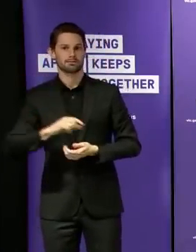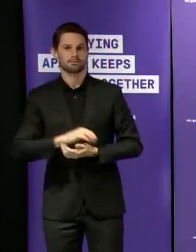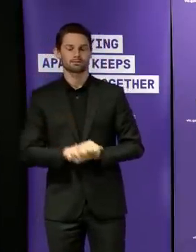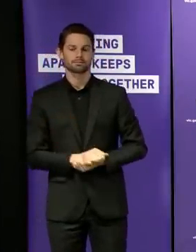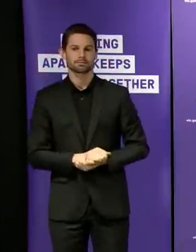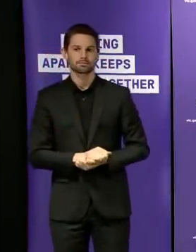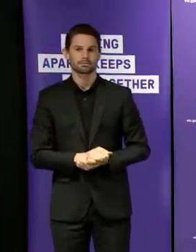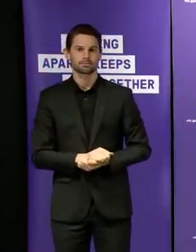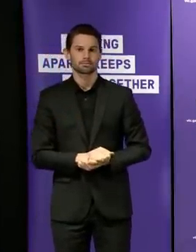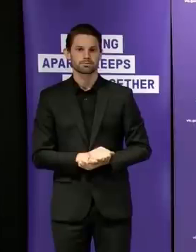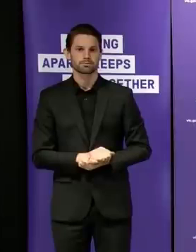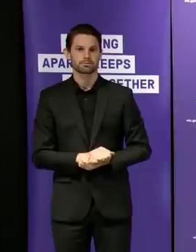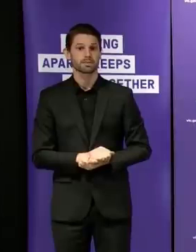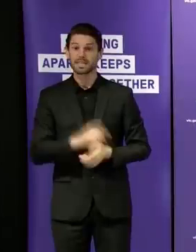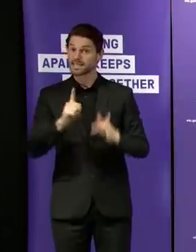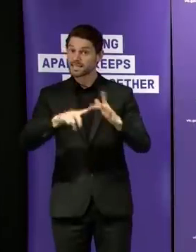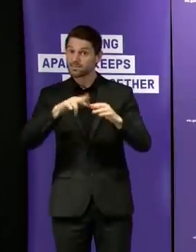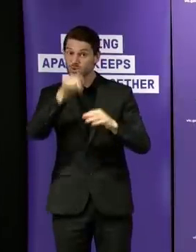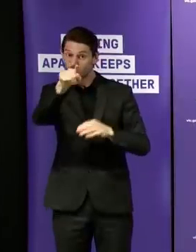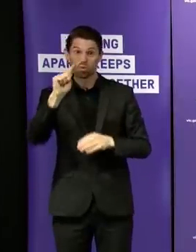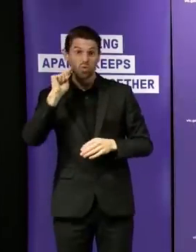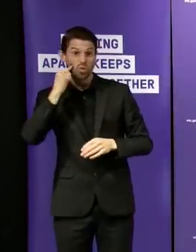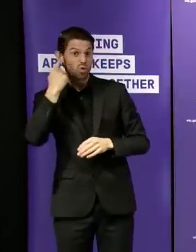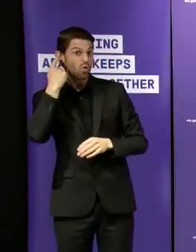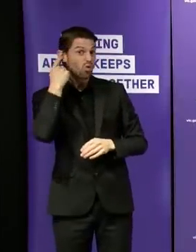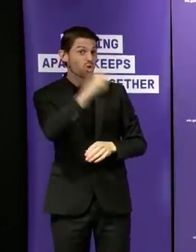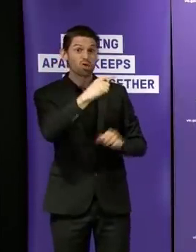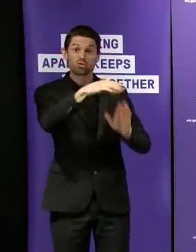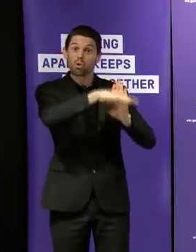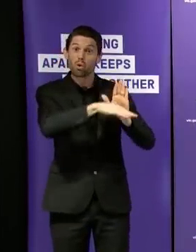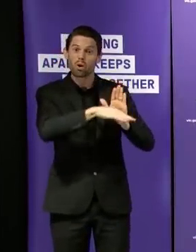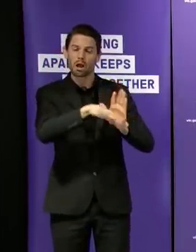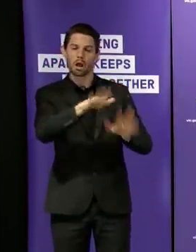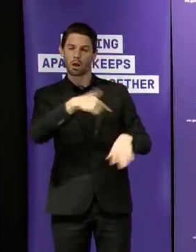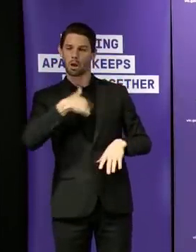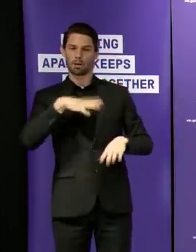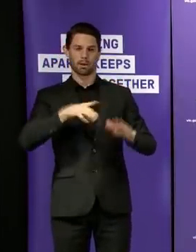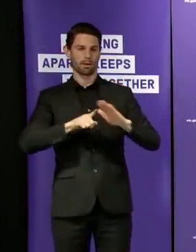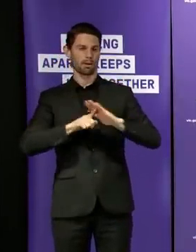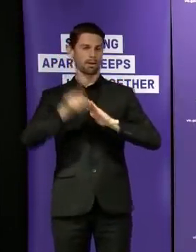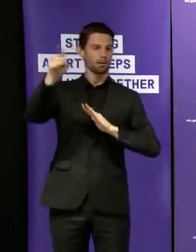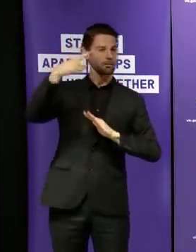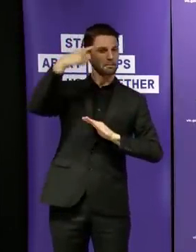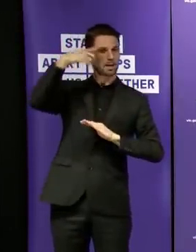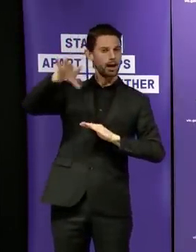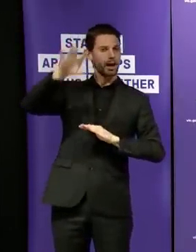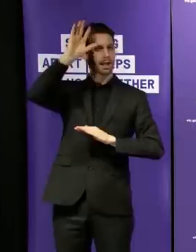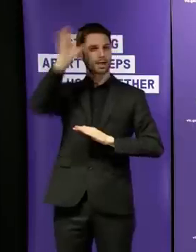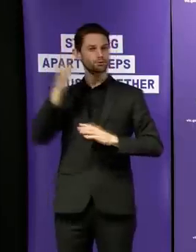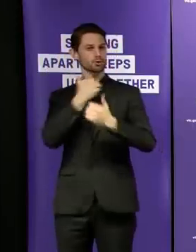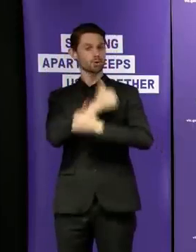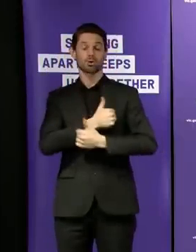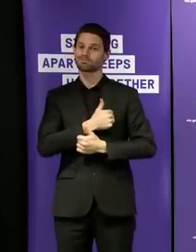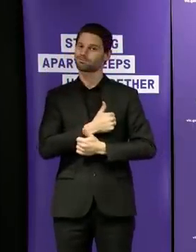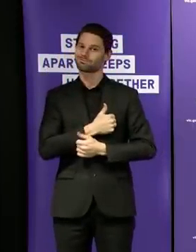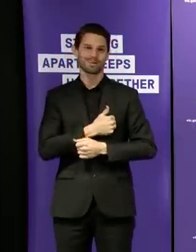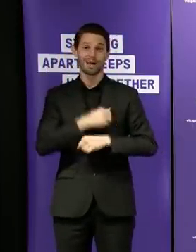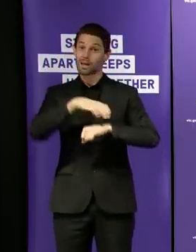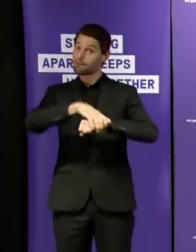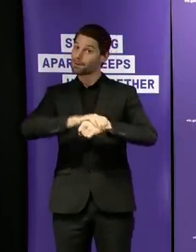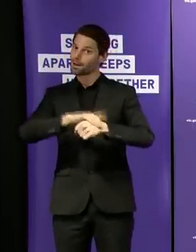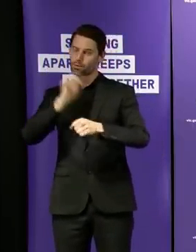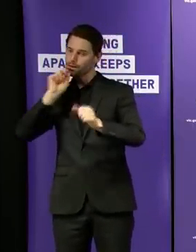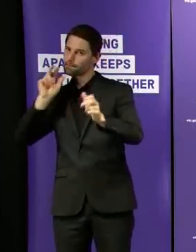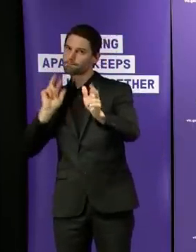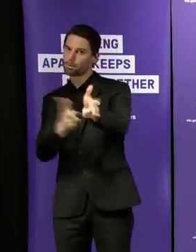reason, you have a greater chance now than at any time that you will be pulled up and you will be asked why you are travelling to